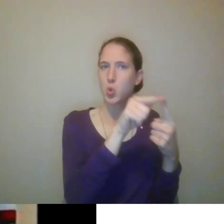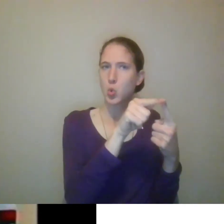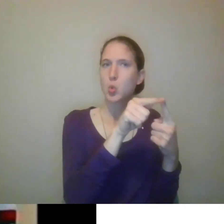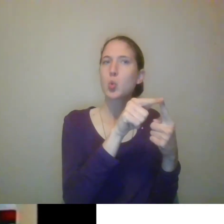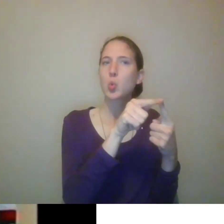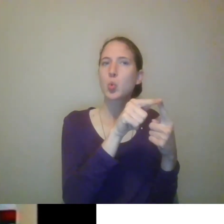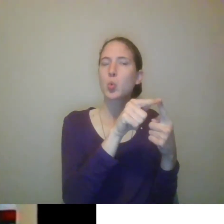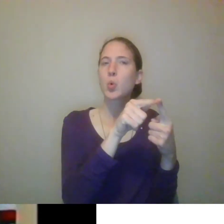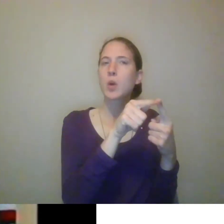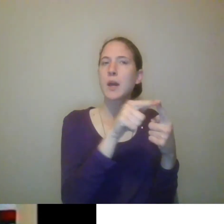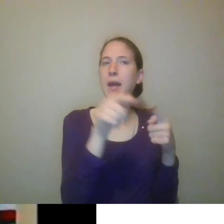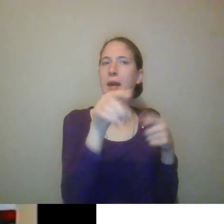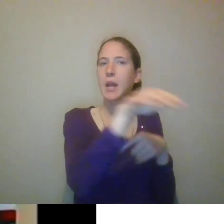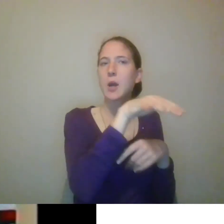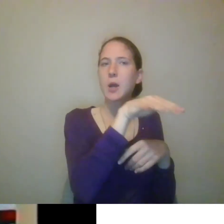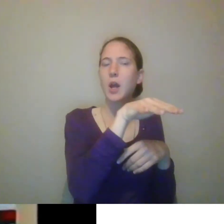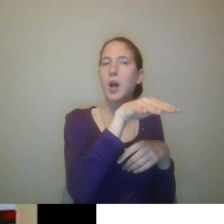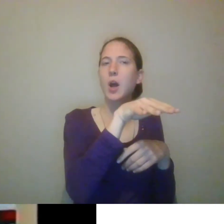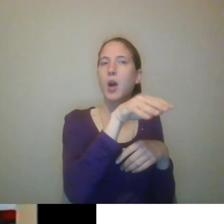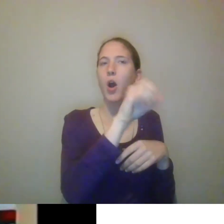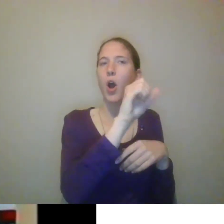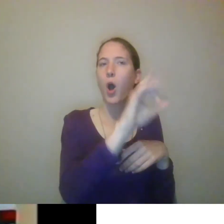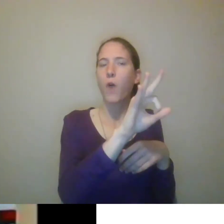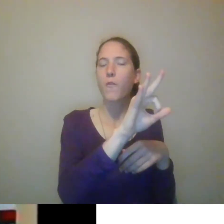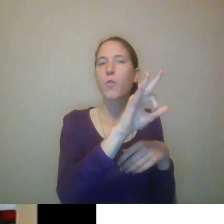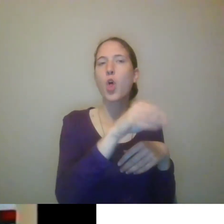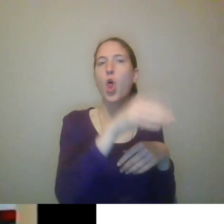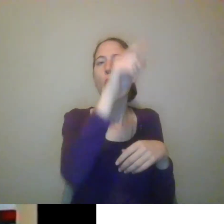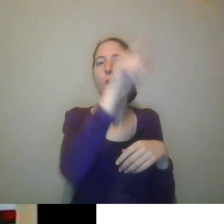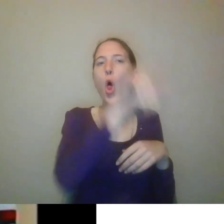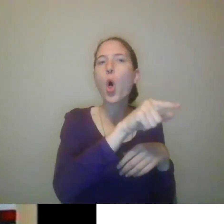to low concentration.